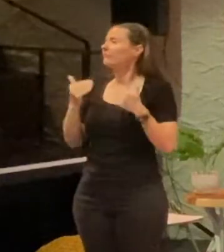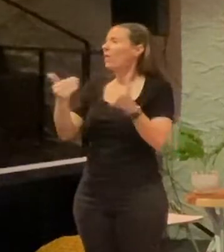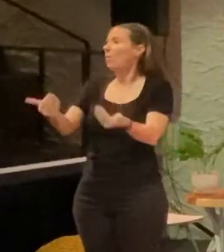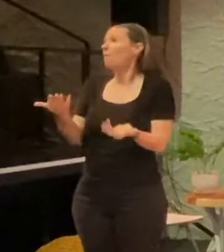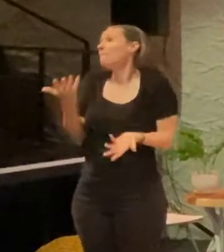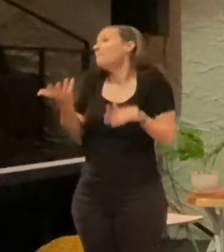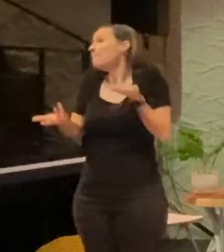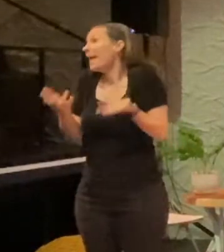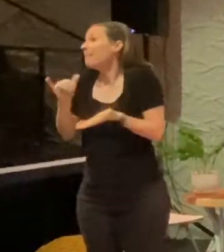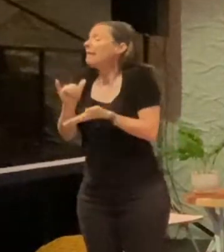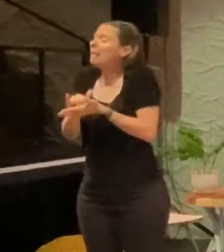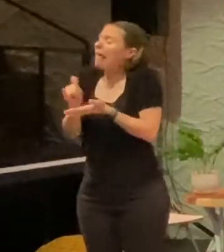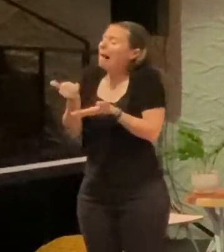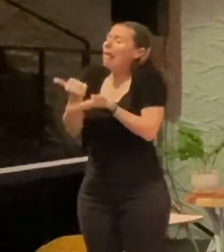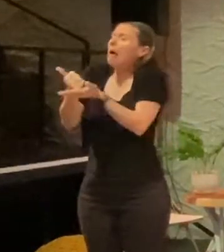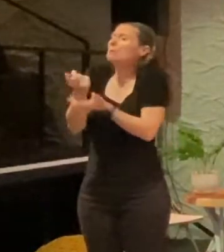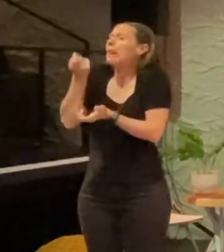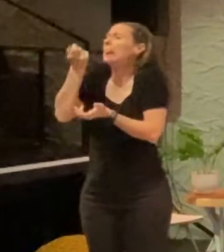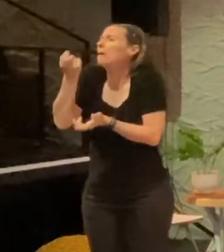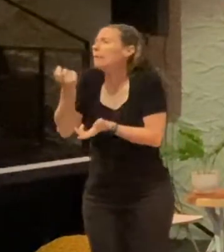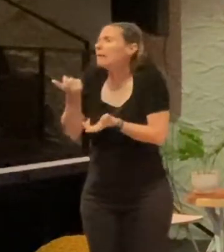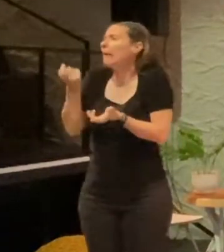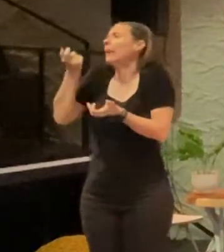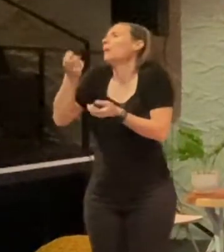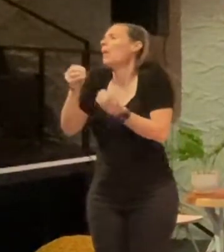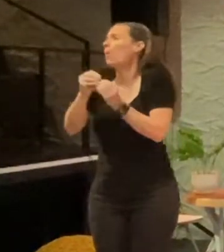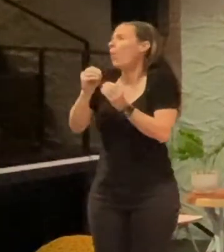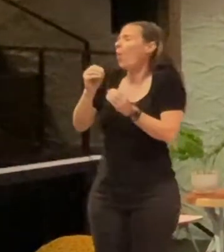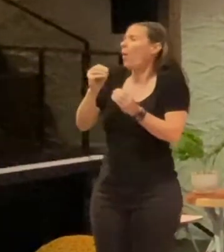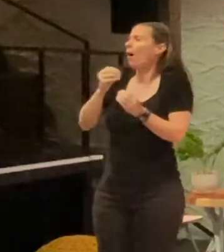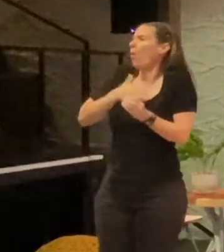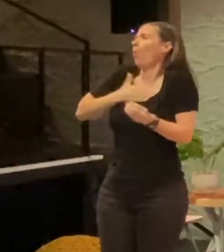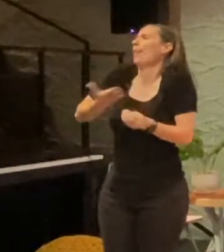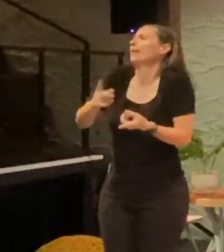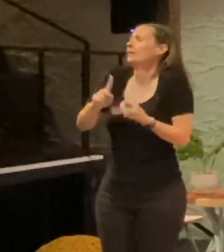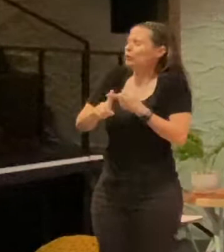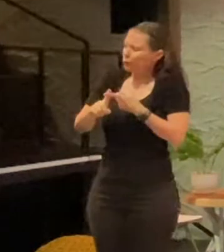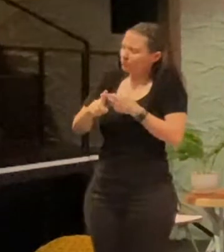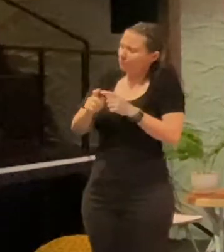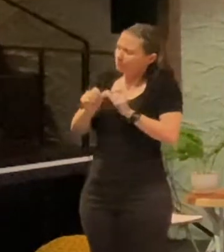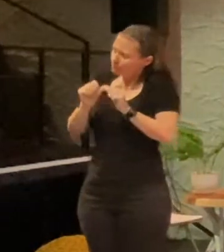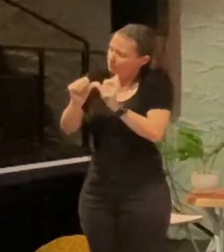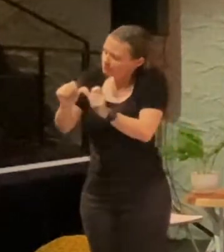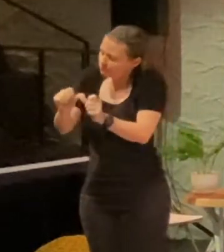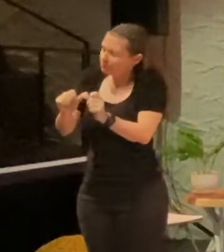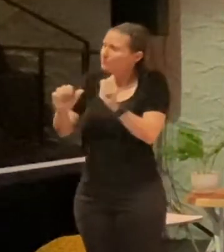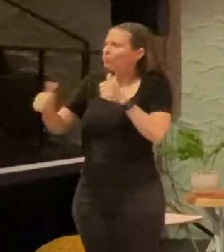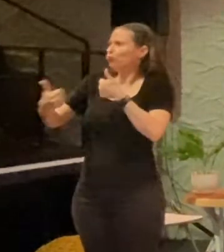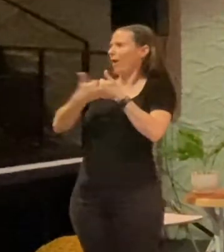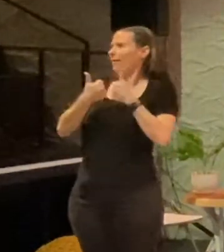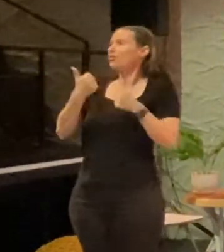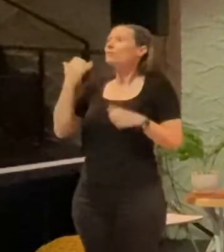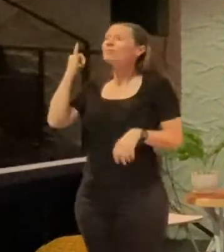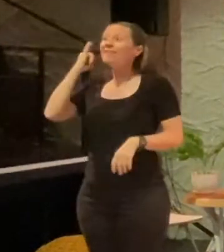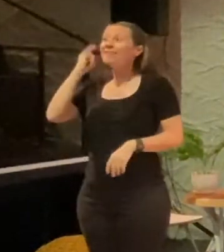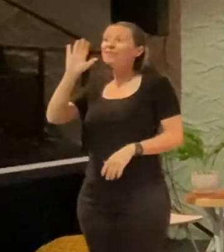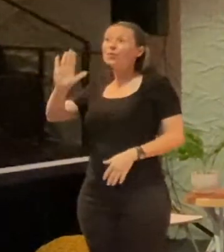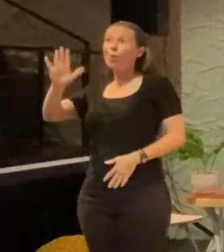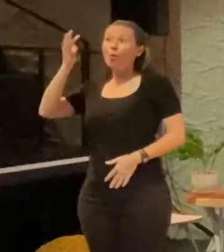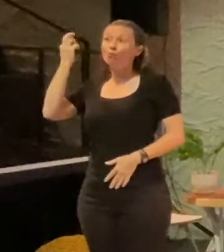Maybe that ups the ante a little bit. You might have a little bit more willpower to get through some of the challenges, right? But what if your